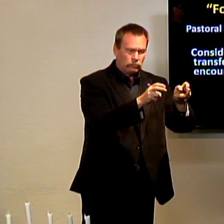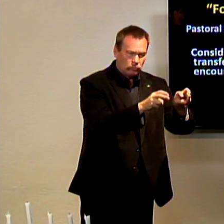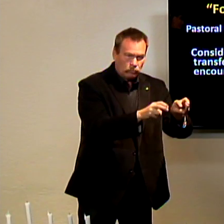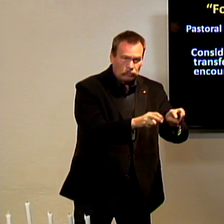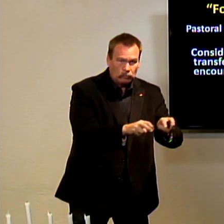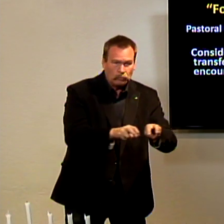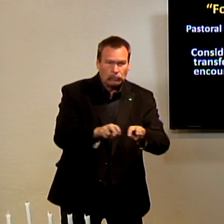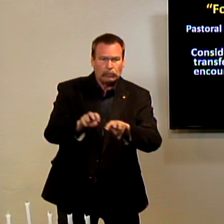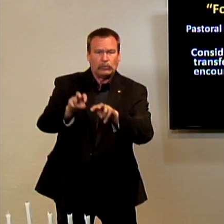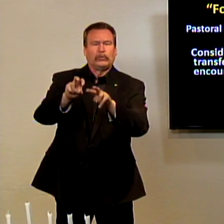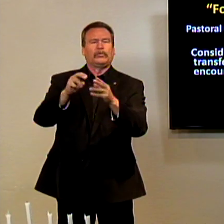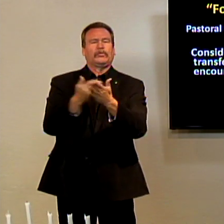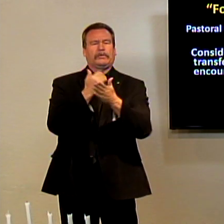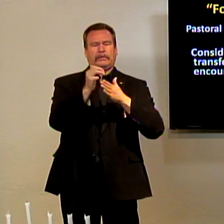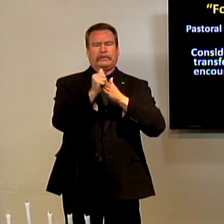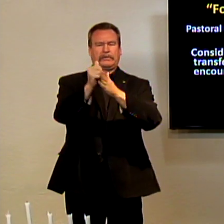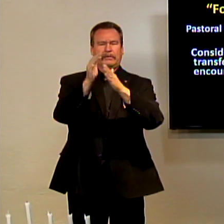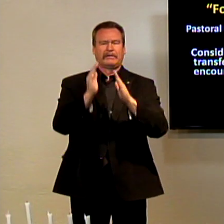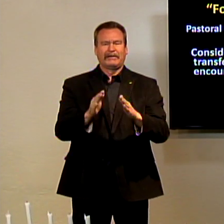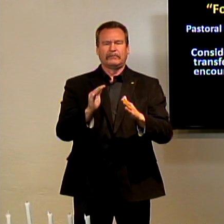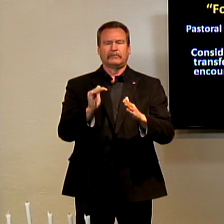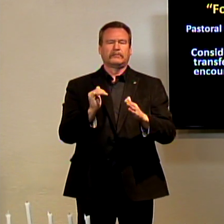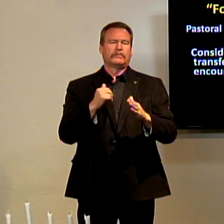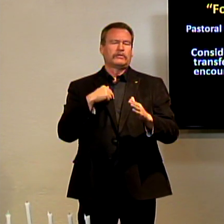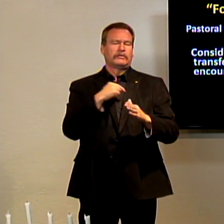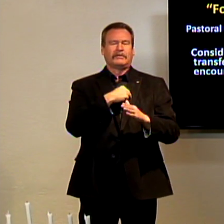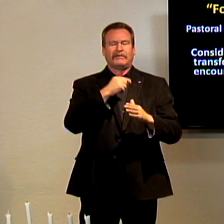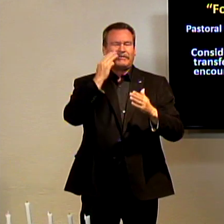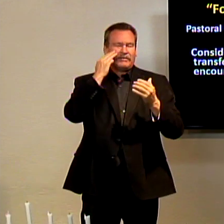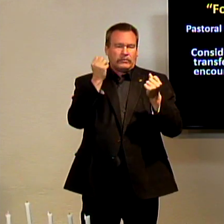And so that's our goal at this church, transition to new leadership.